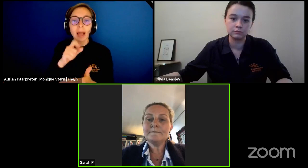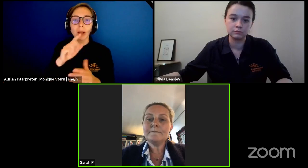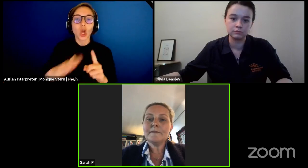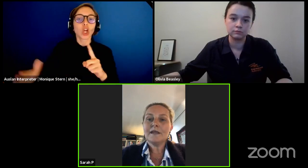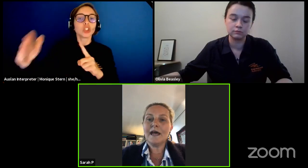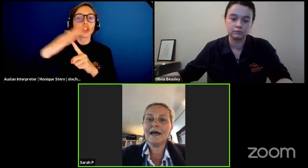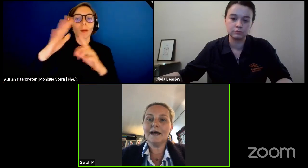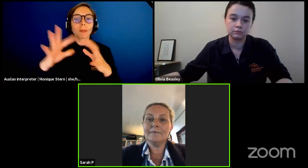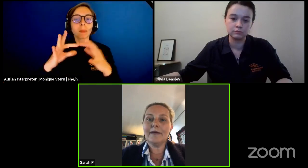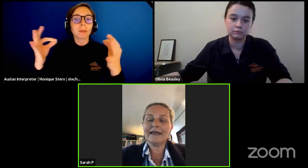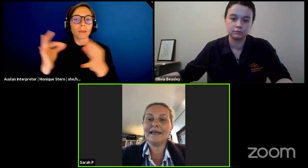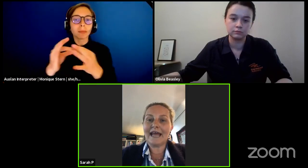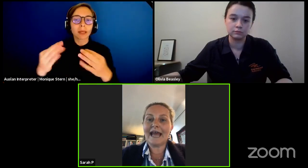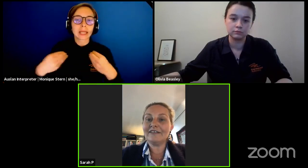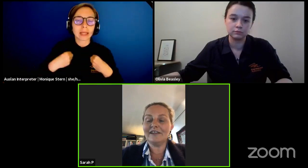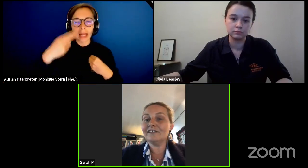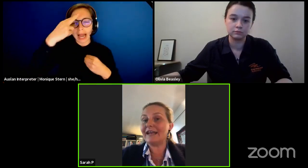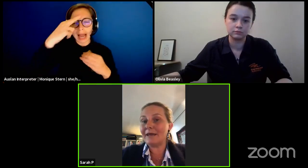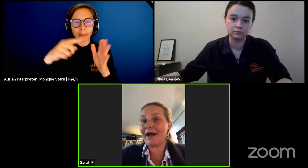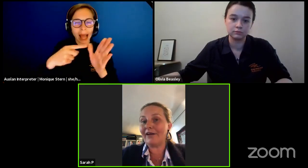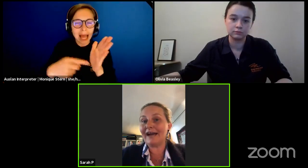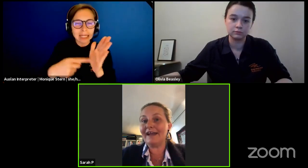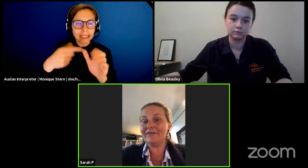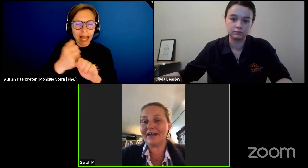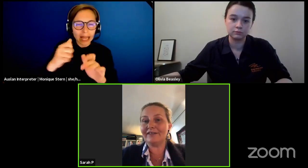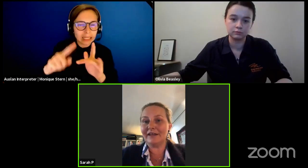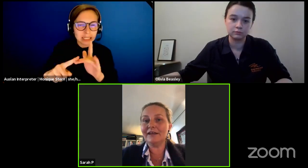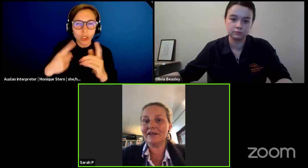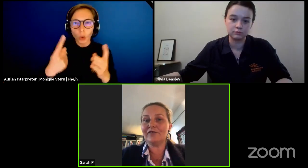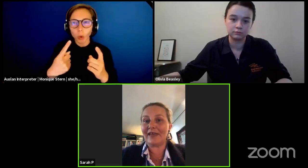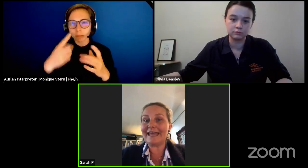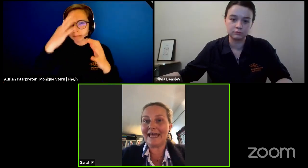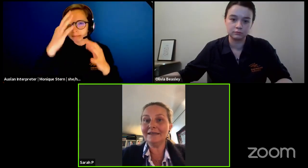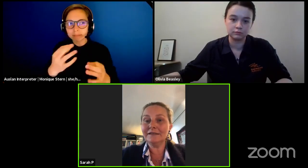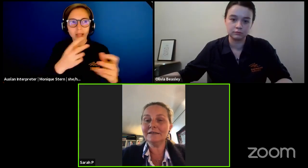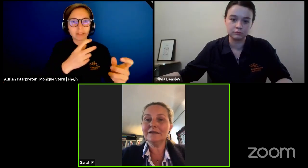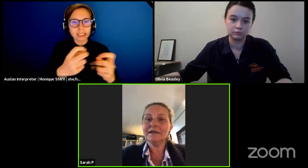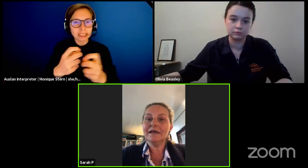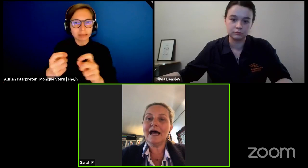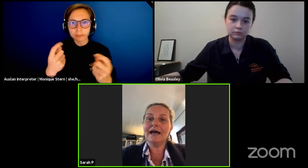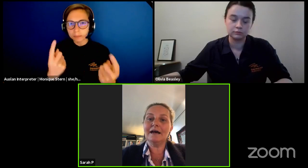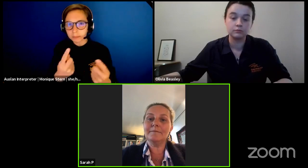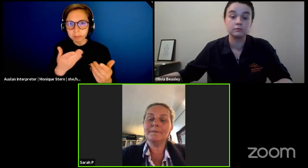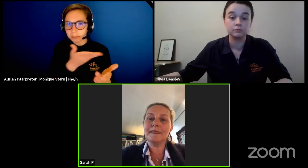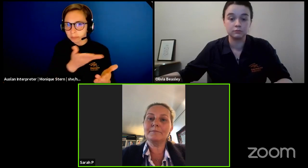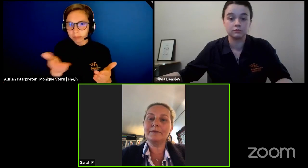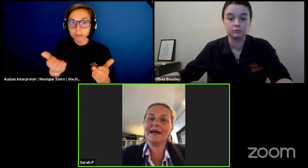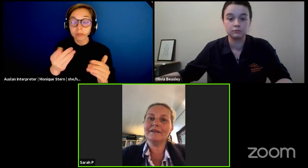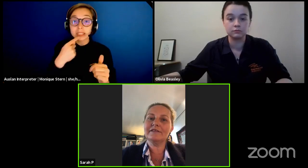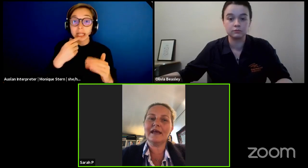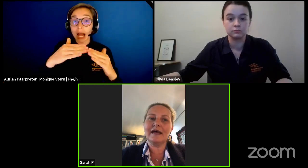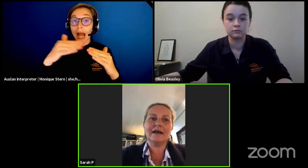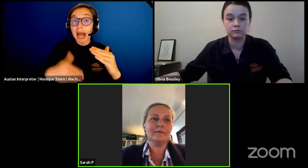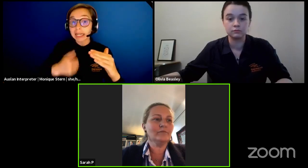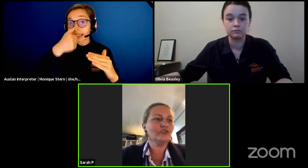60 can access an mRNA vaccine if they can.